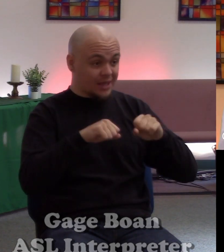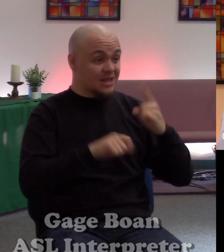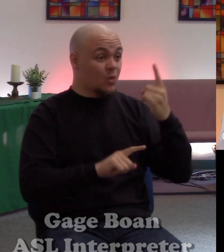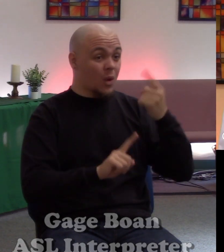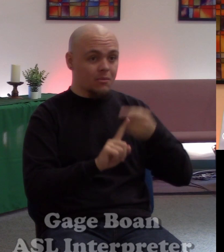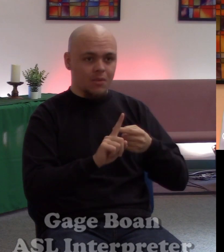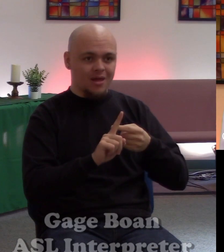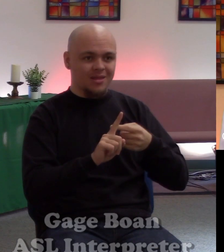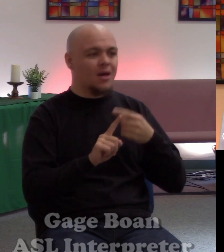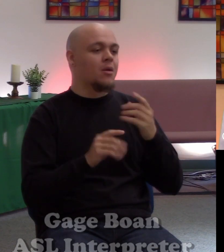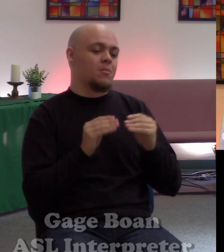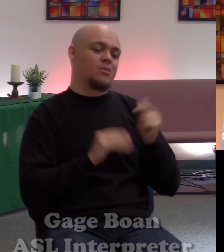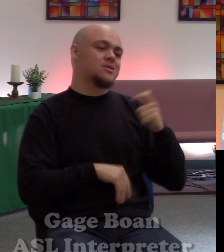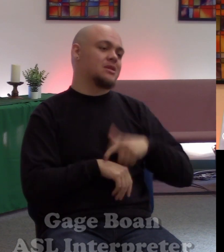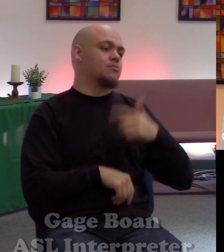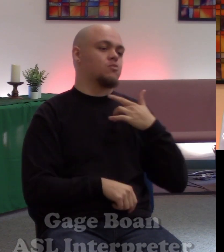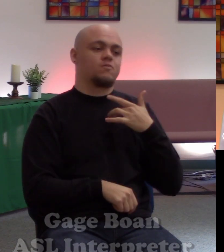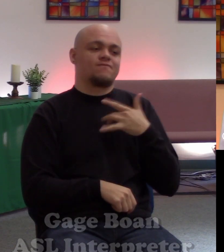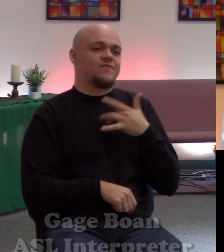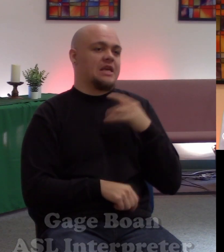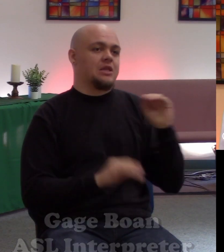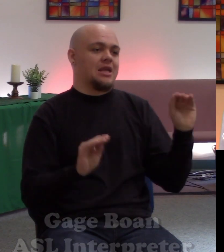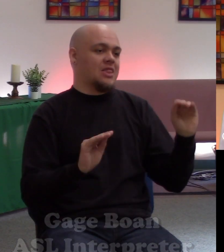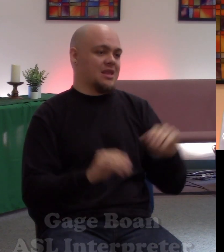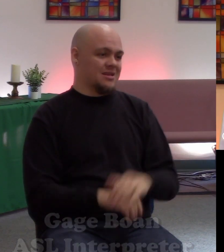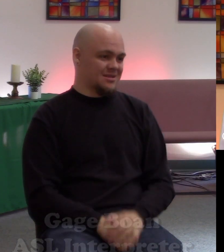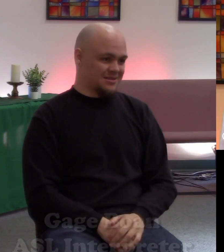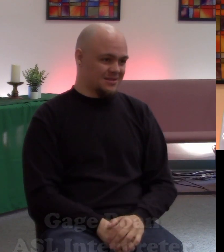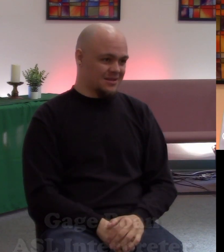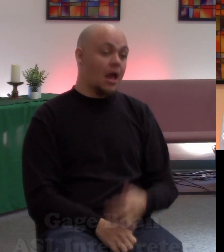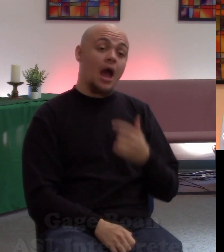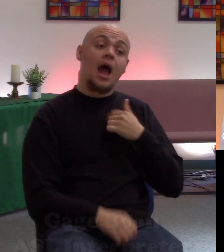a month. We just don't feel most of them.